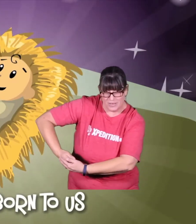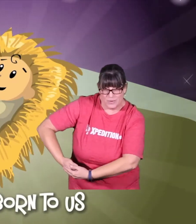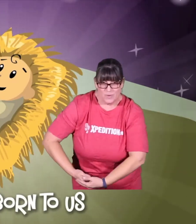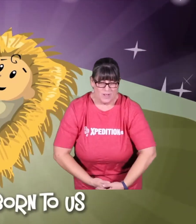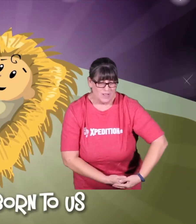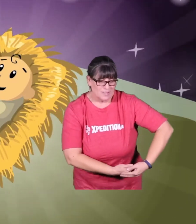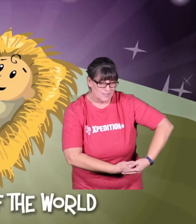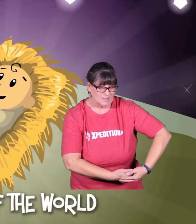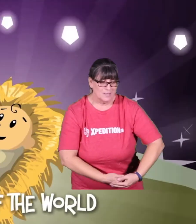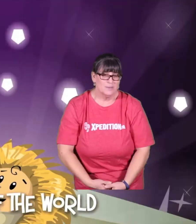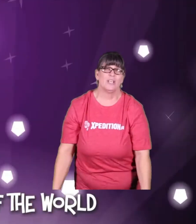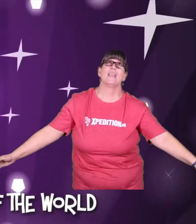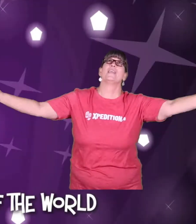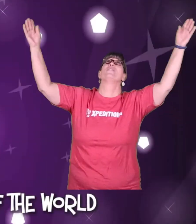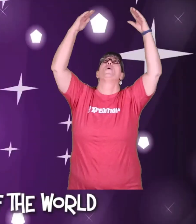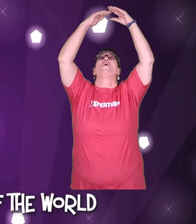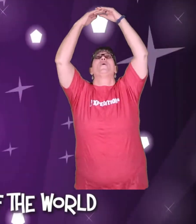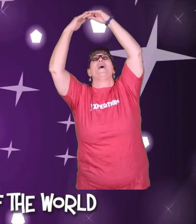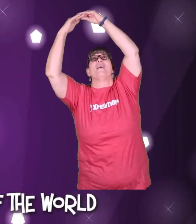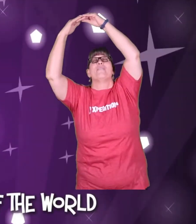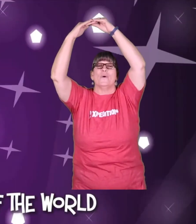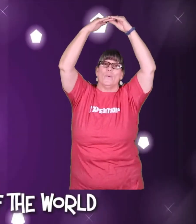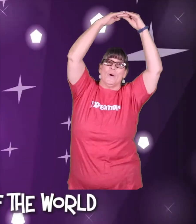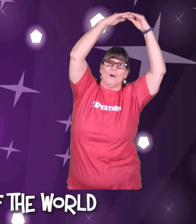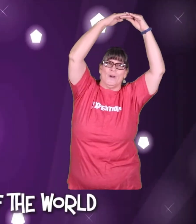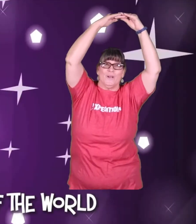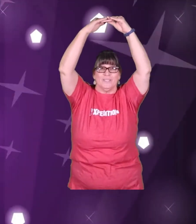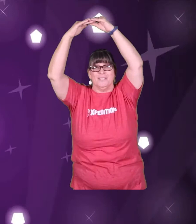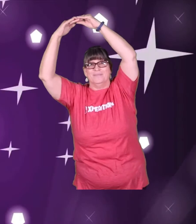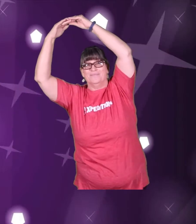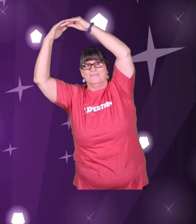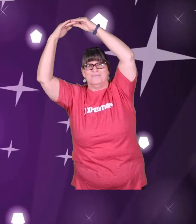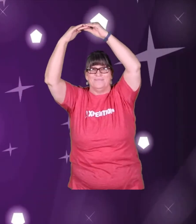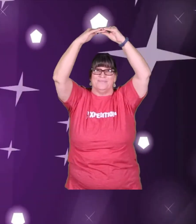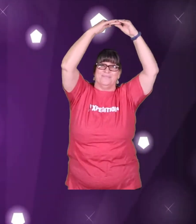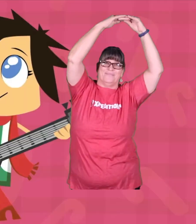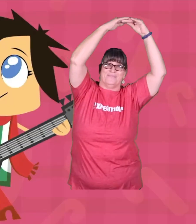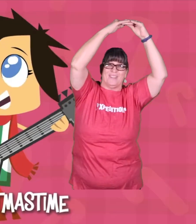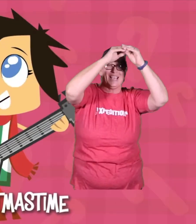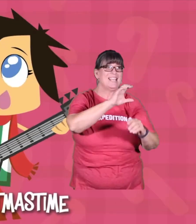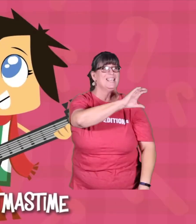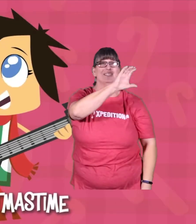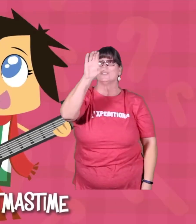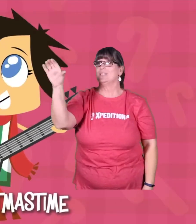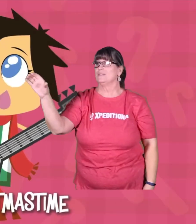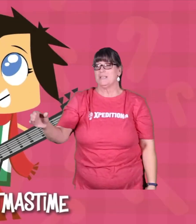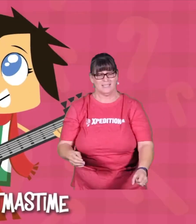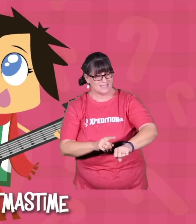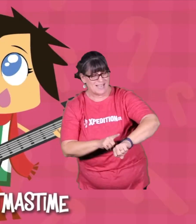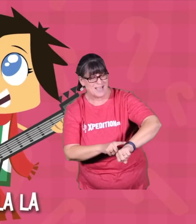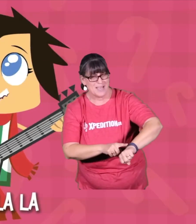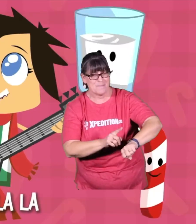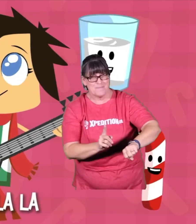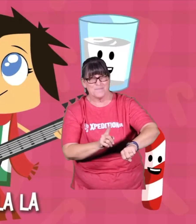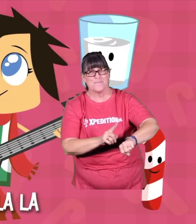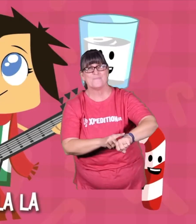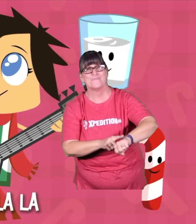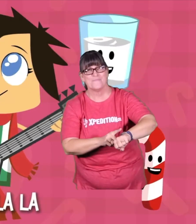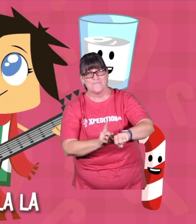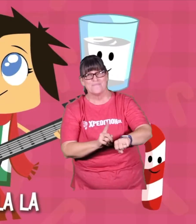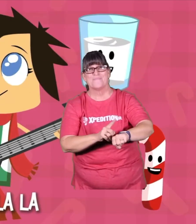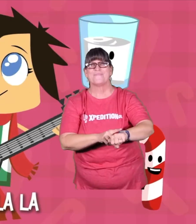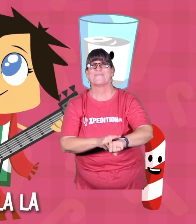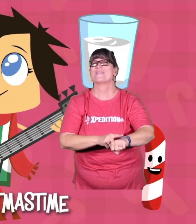born for us The Savior of the world It's Christmas time